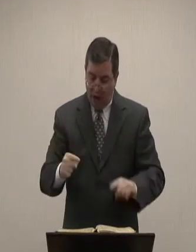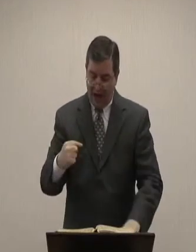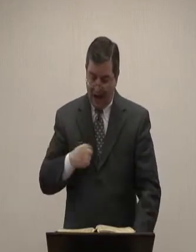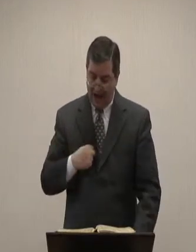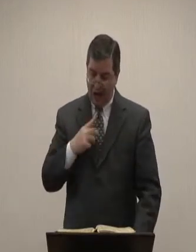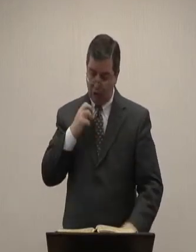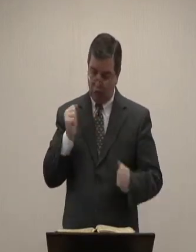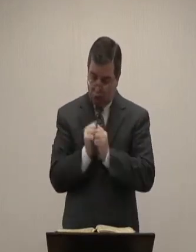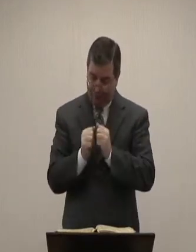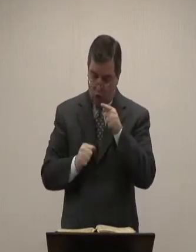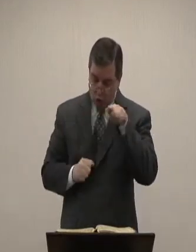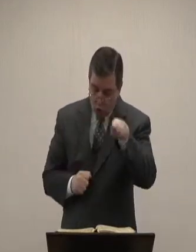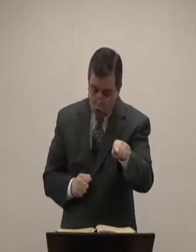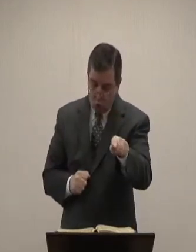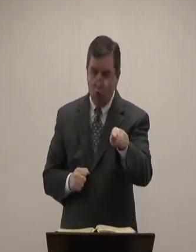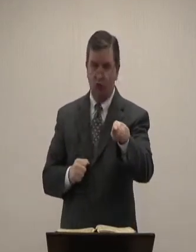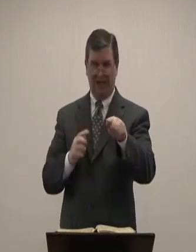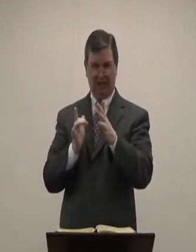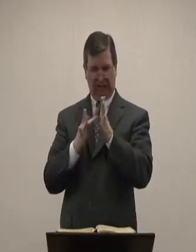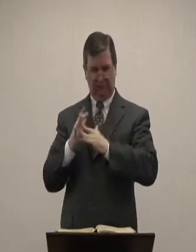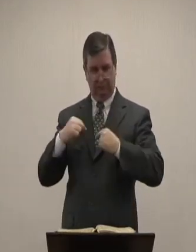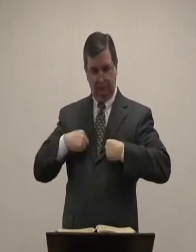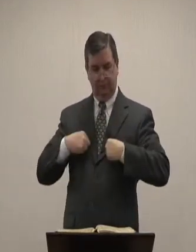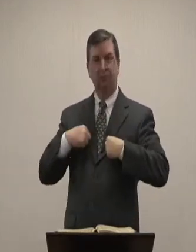what I told you while I was still with you.